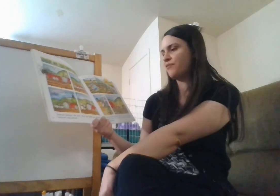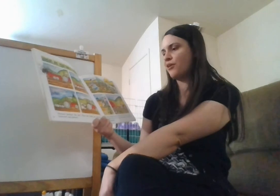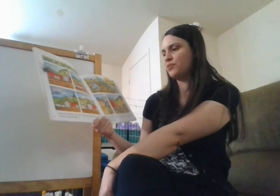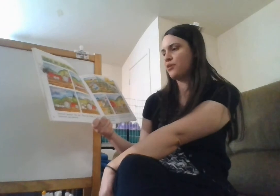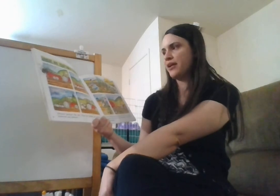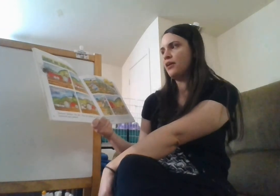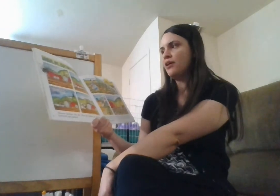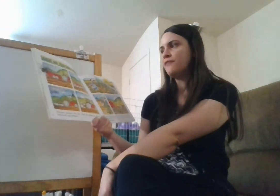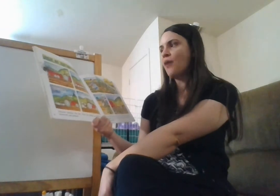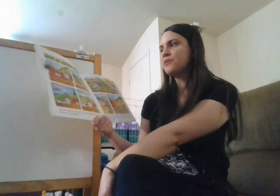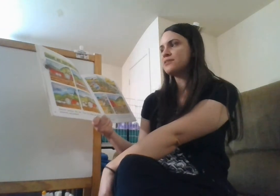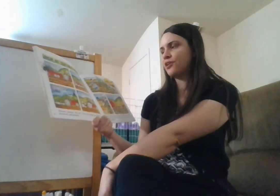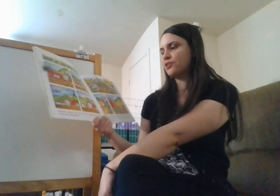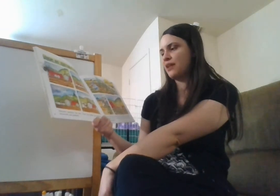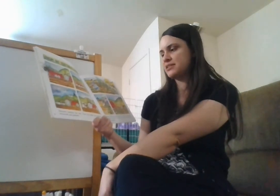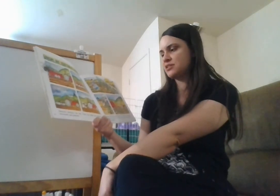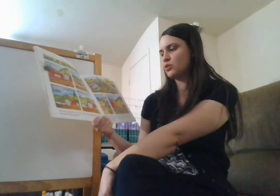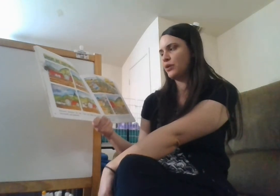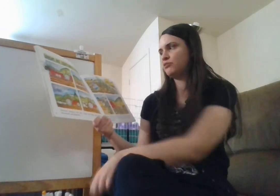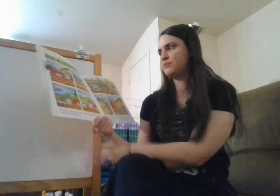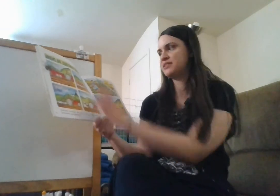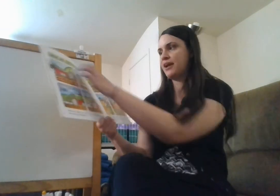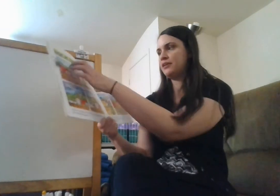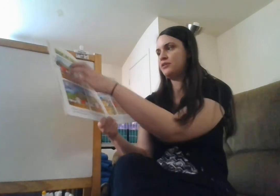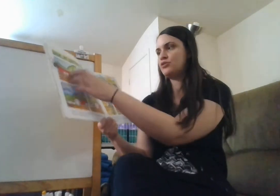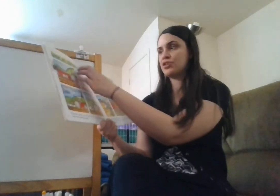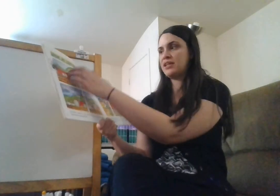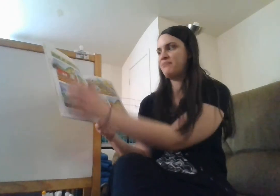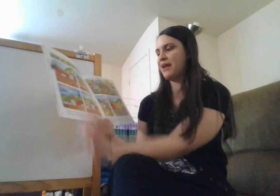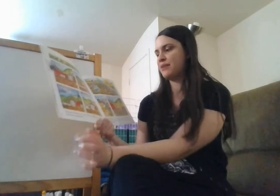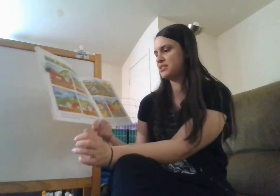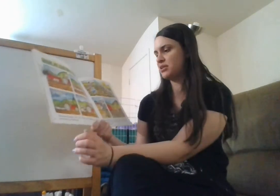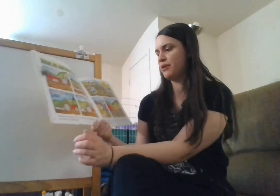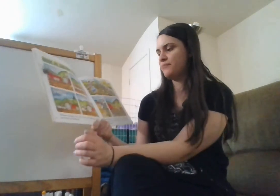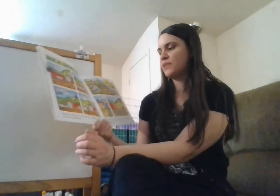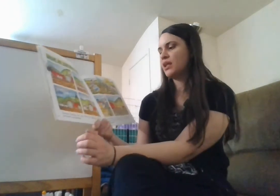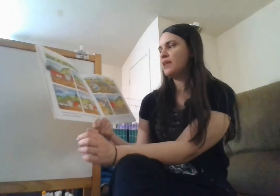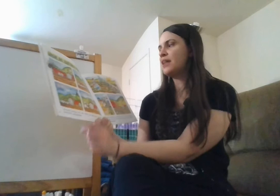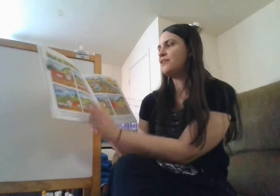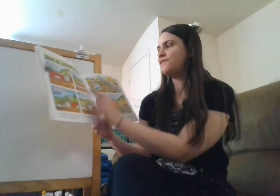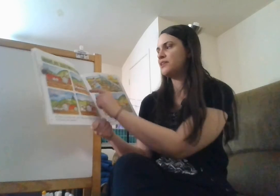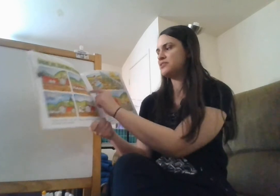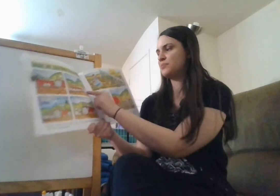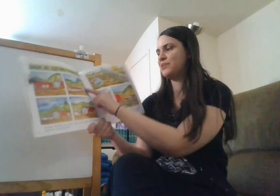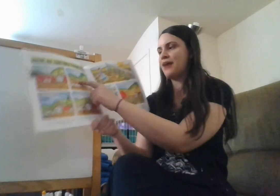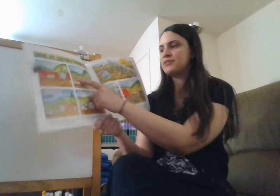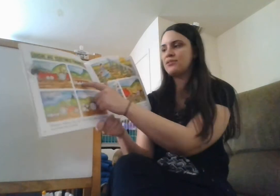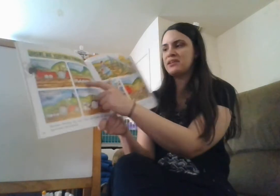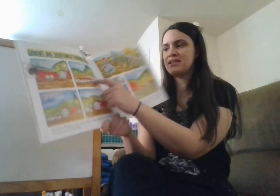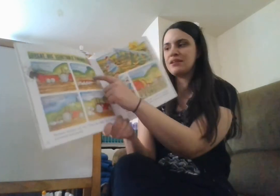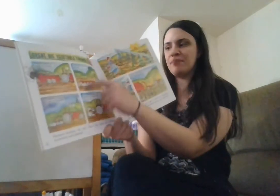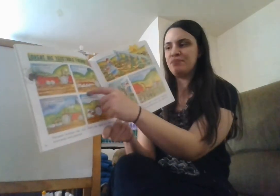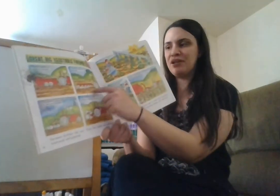farm looks like. Farmers fertilize the soil, which means they're adding nutrients and vitamins to it. Then the fields are plowed. So this is a